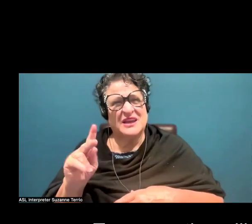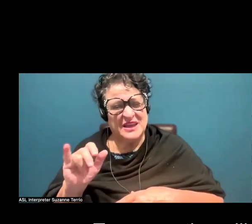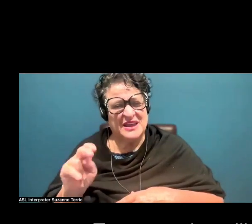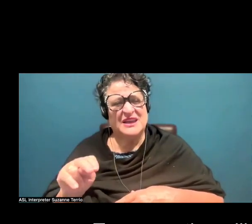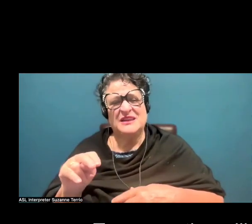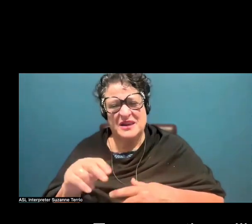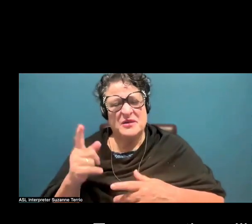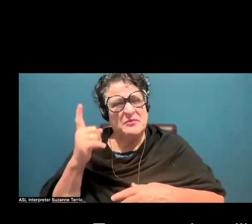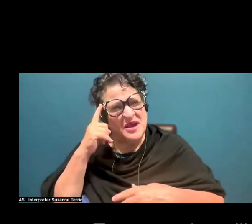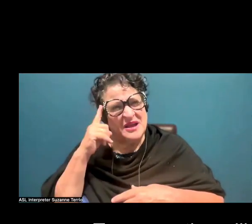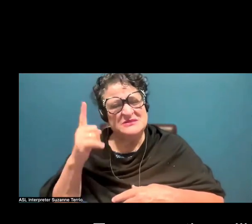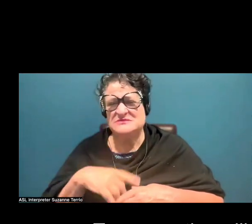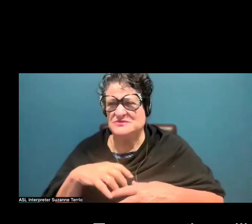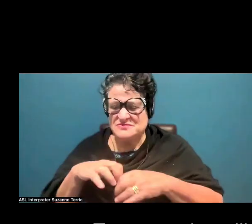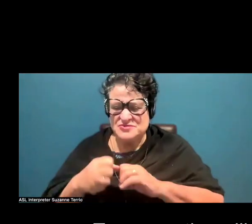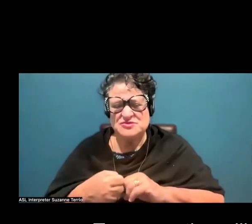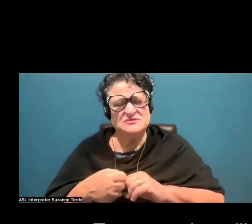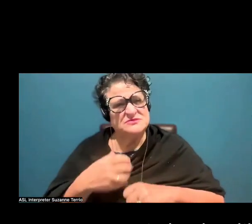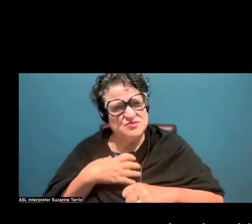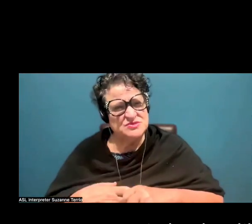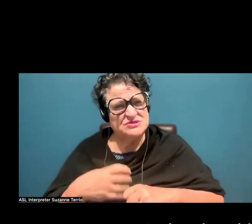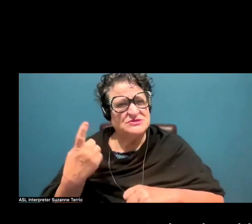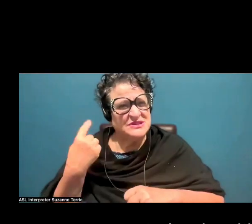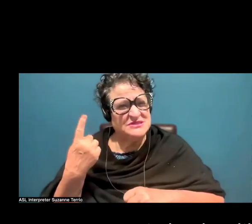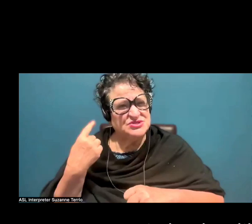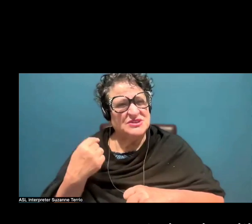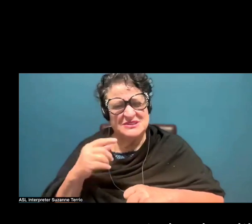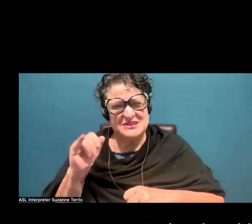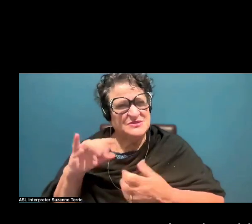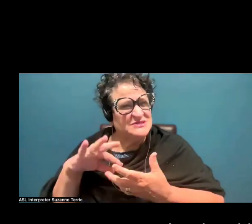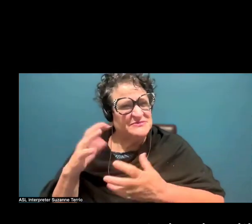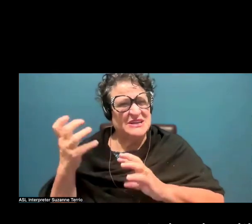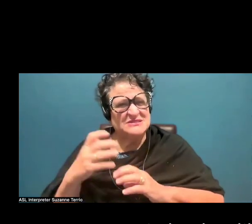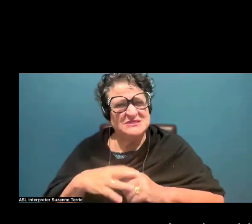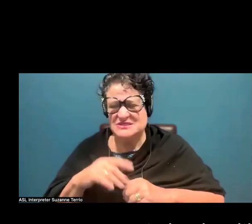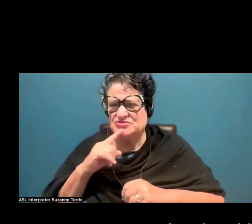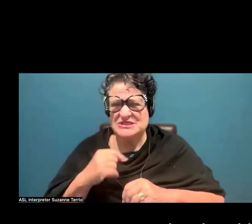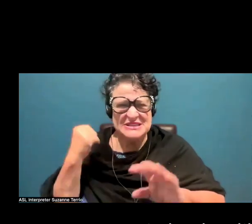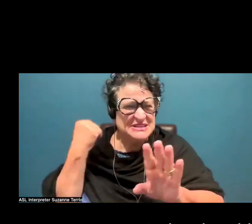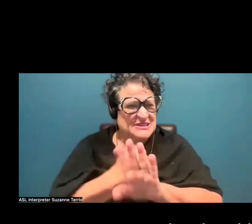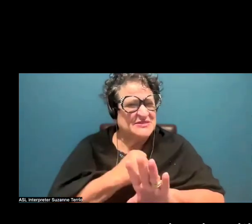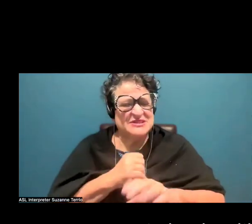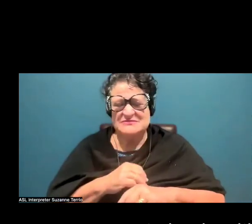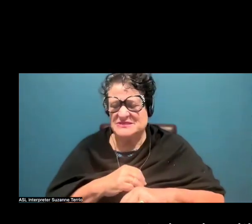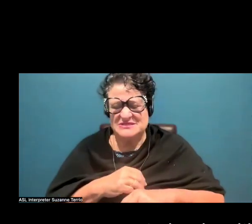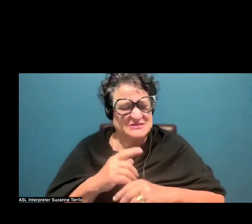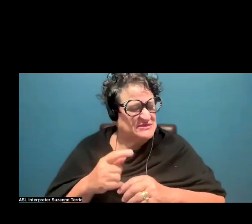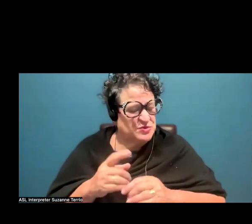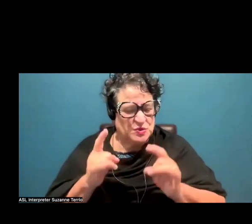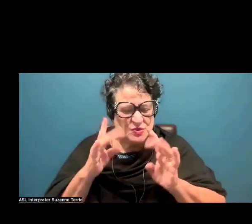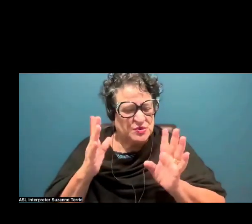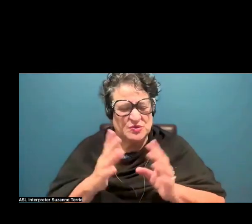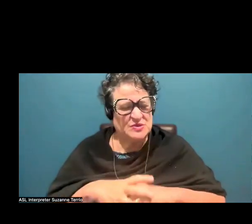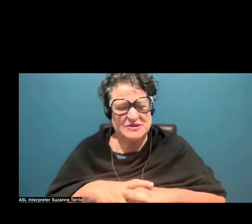like this, to wish last summer back to life when it was such a mess to begin with, it's a knife in the back, a betrayal too big for me to hold with